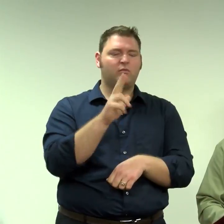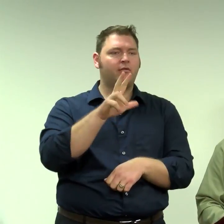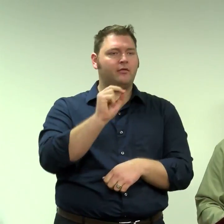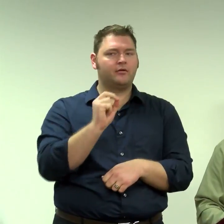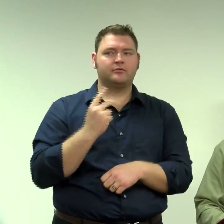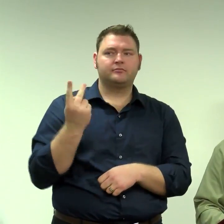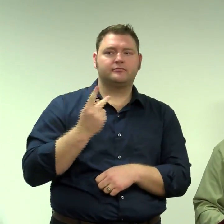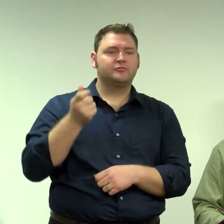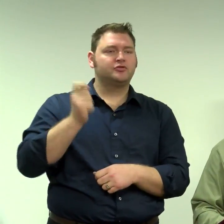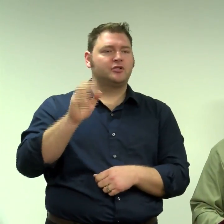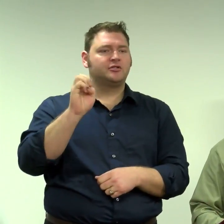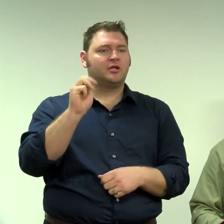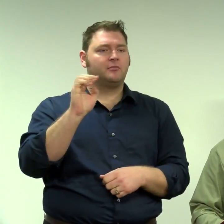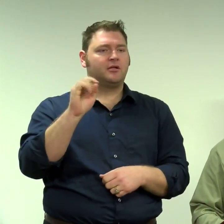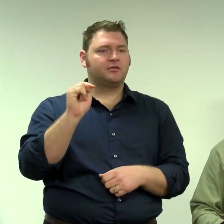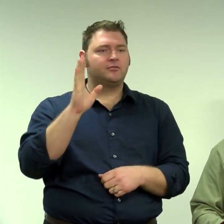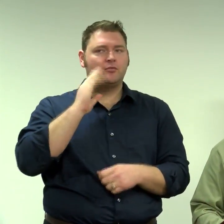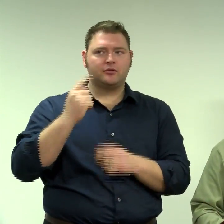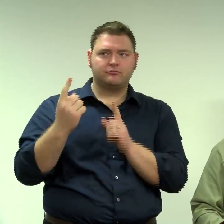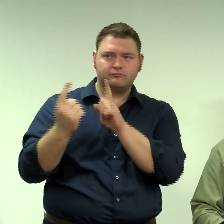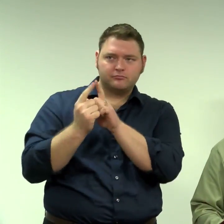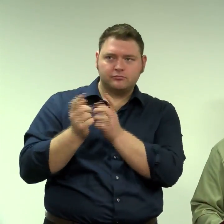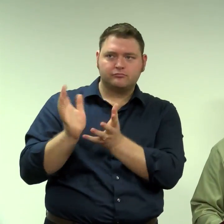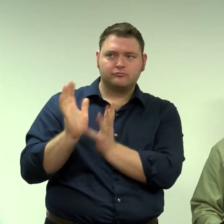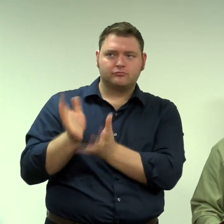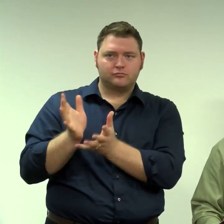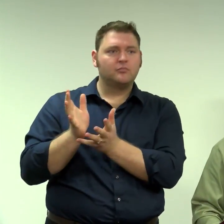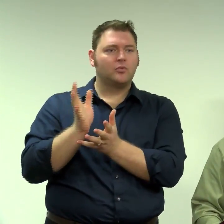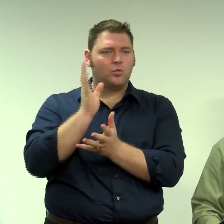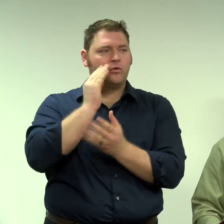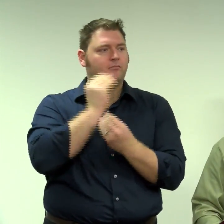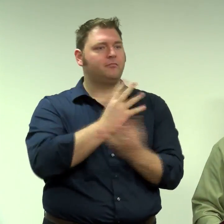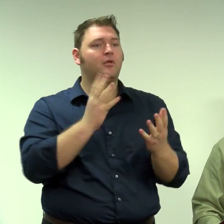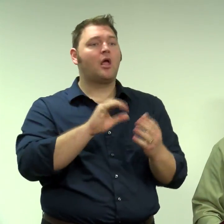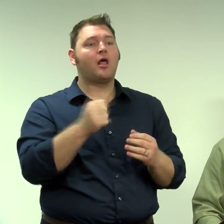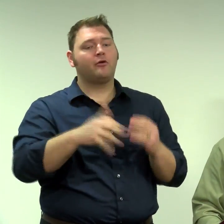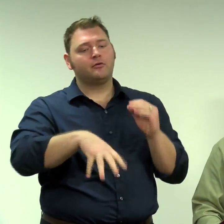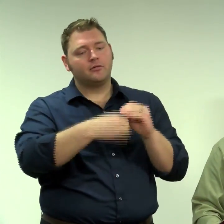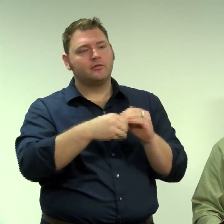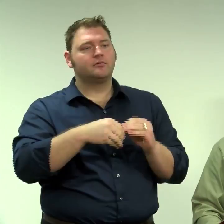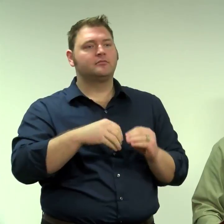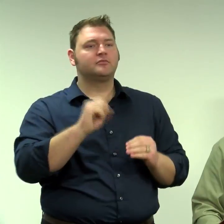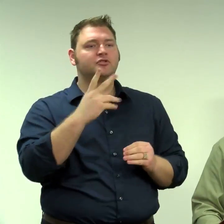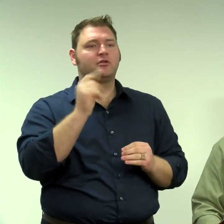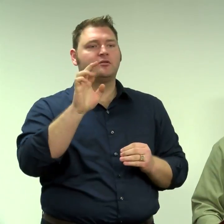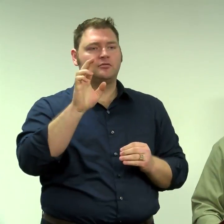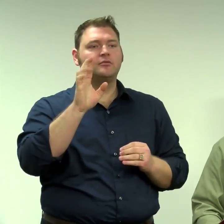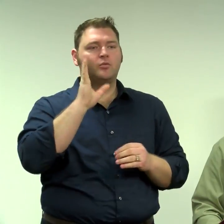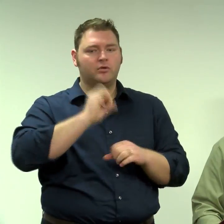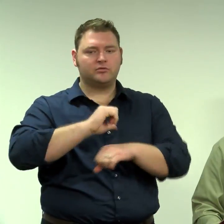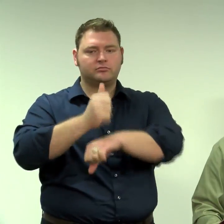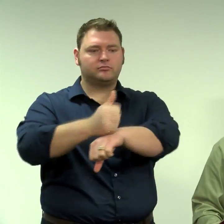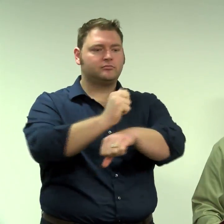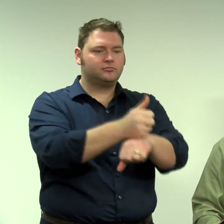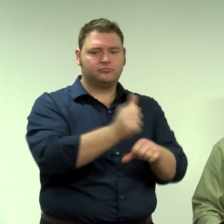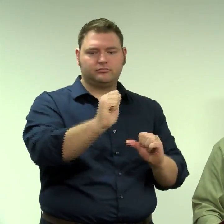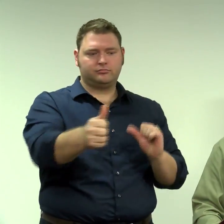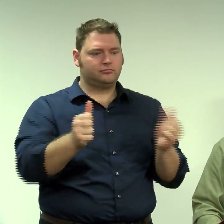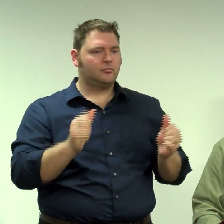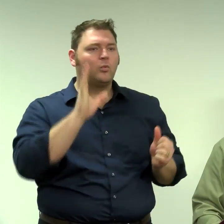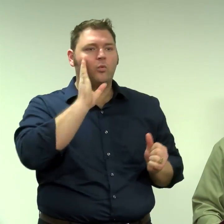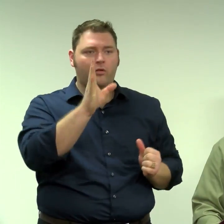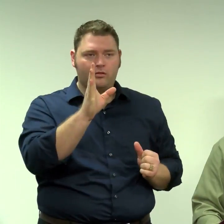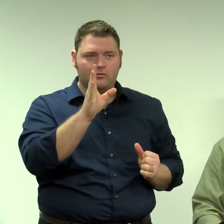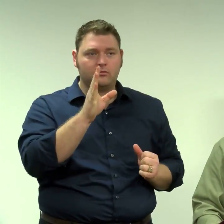joint announcement with respect to an additional shelter. But there are additional shelters that are going to be set up. The reality is